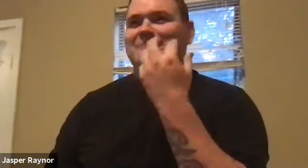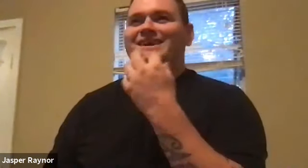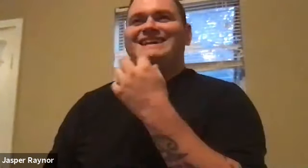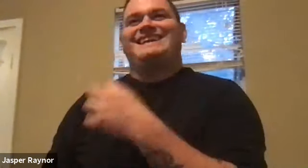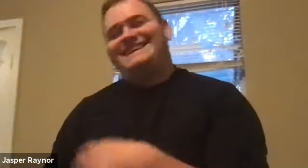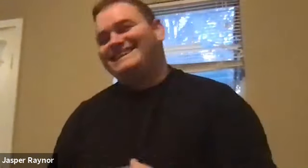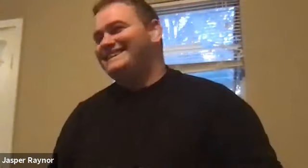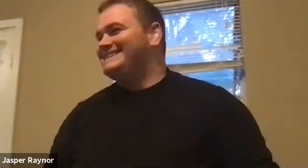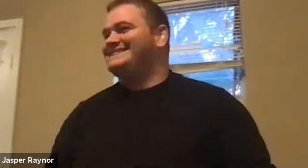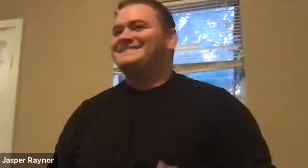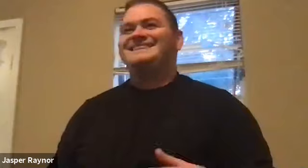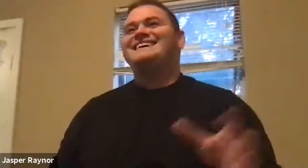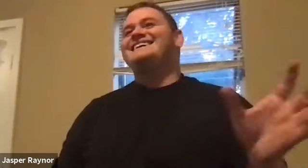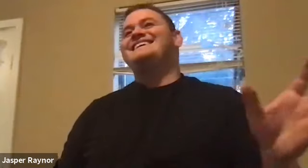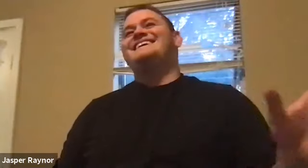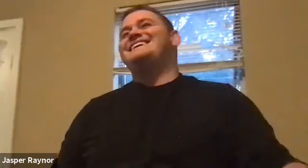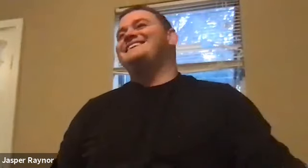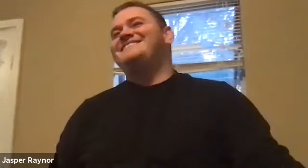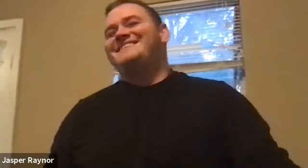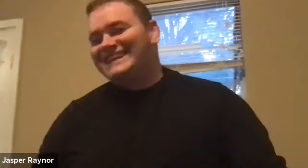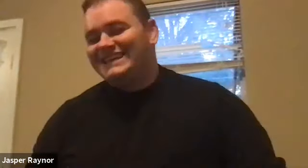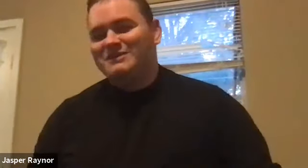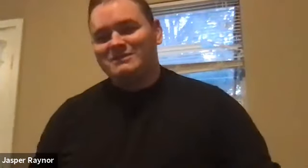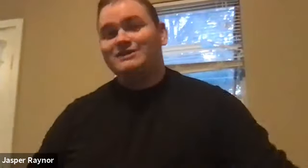monkey. Oh, gosh. God. We're